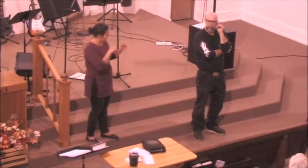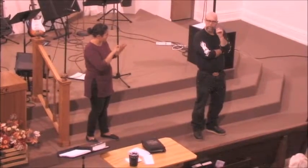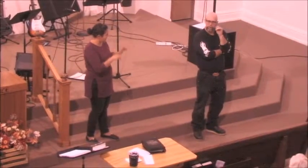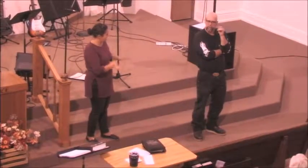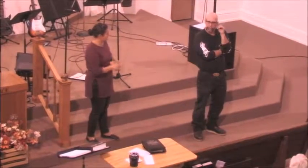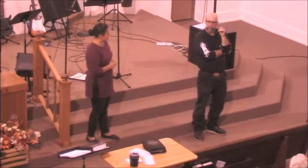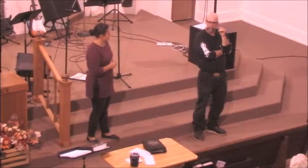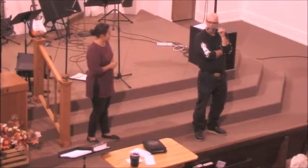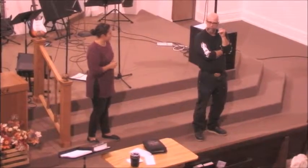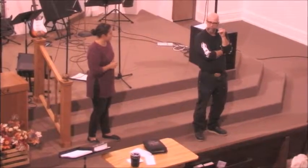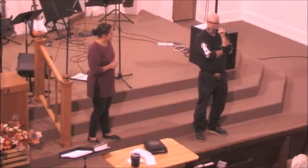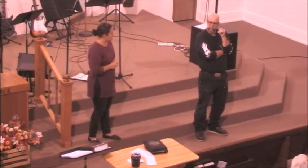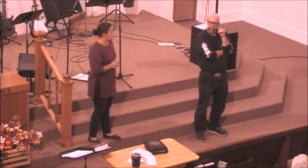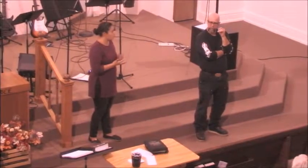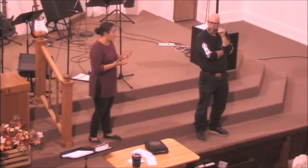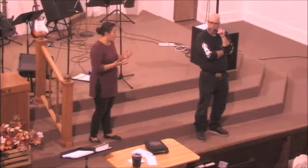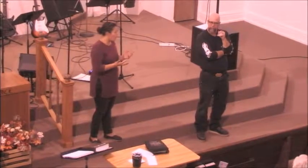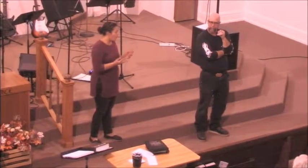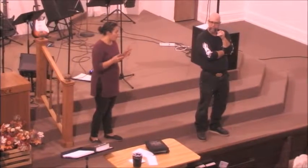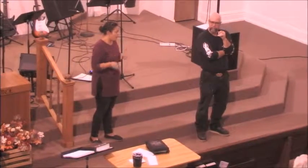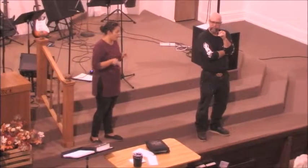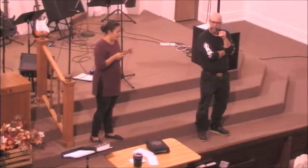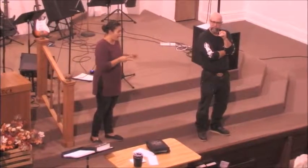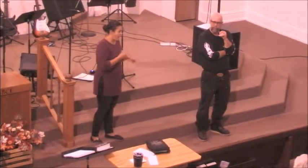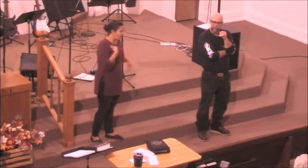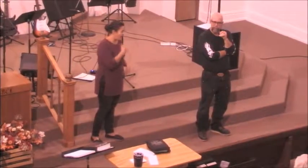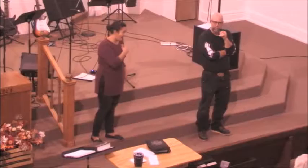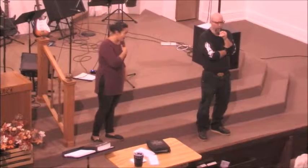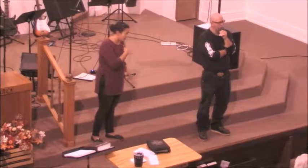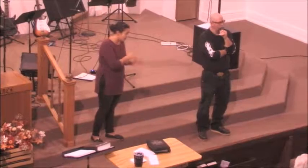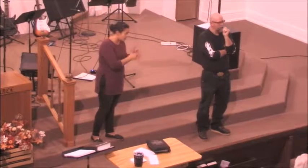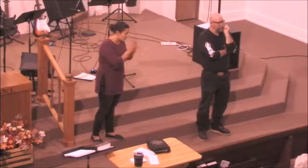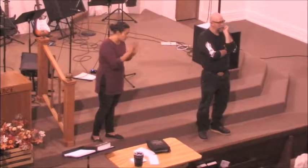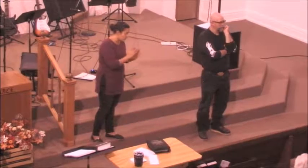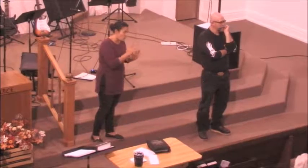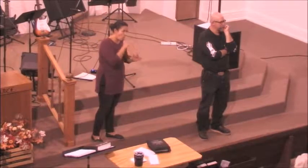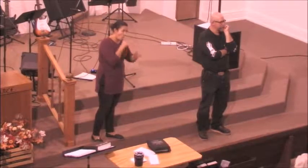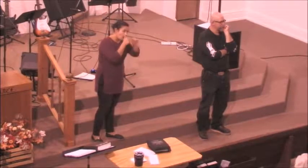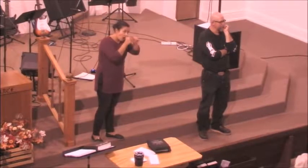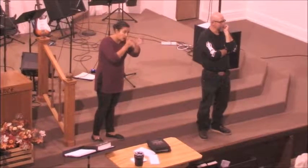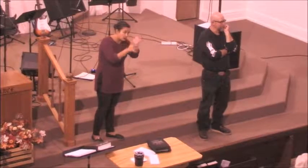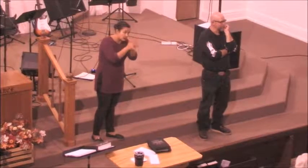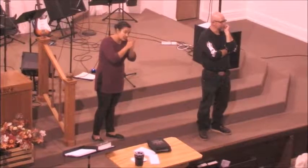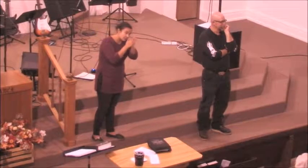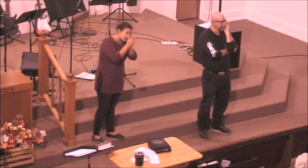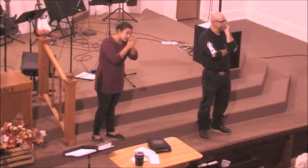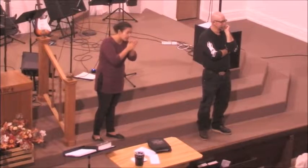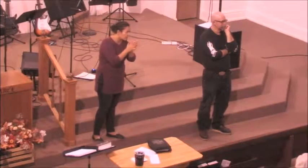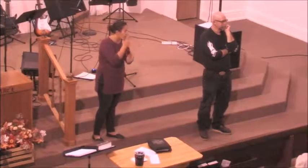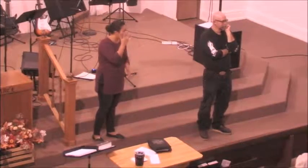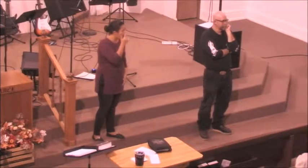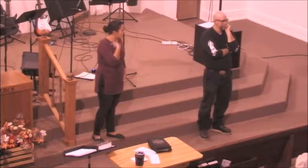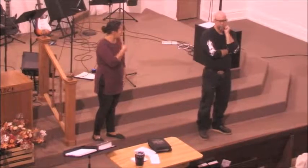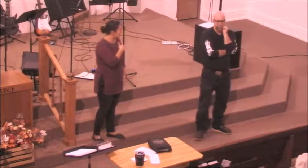So us Christians, us passionless followers of Jesus Christ, why do we get upset when we get tests?